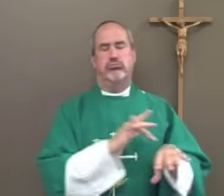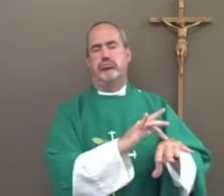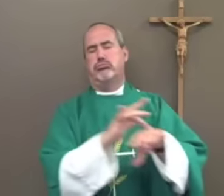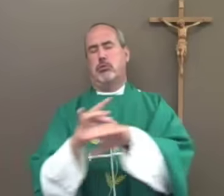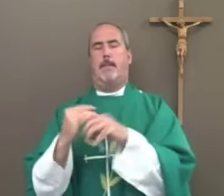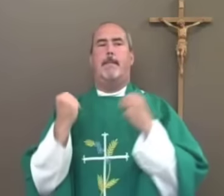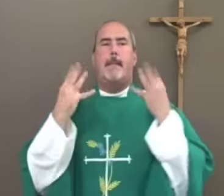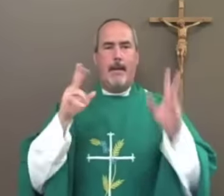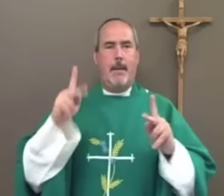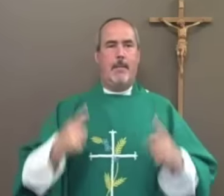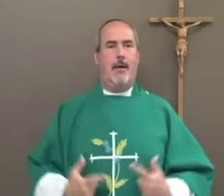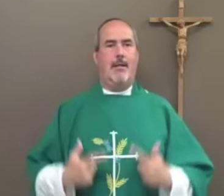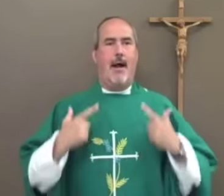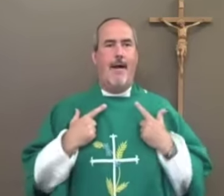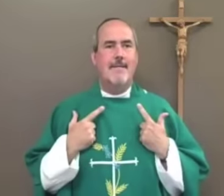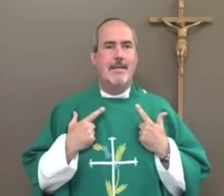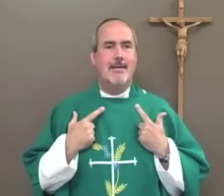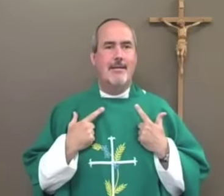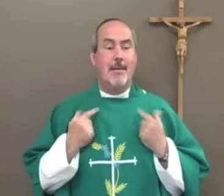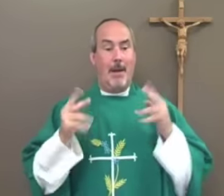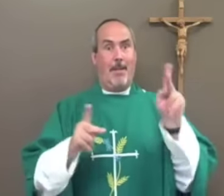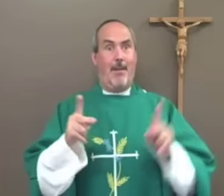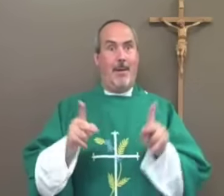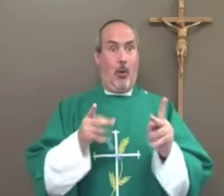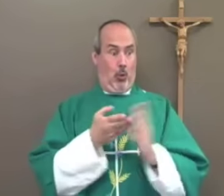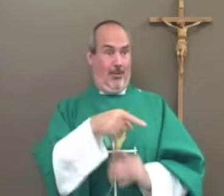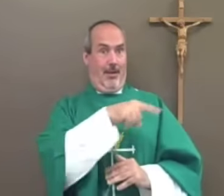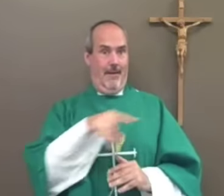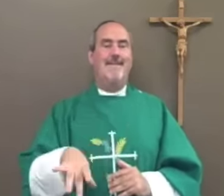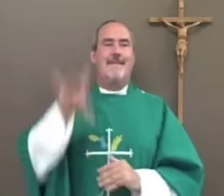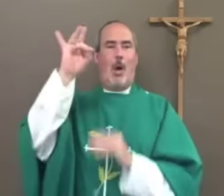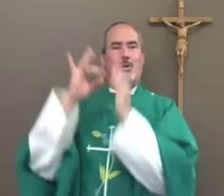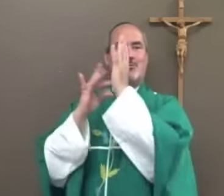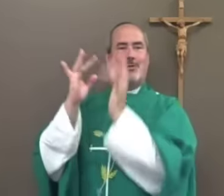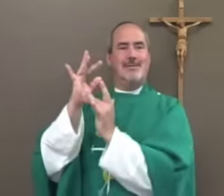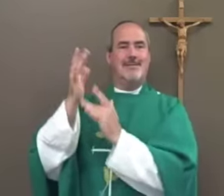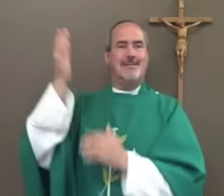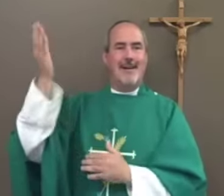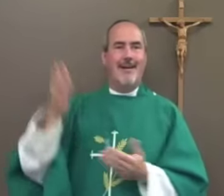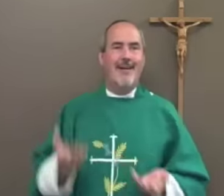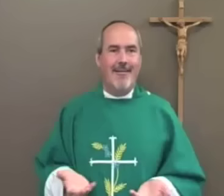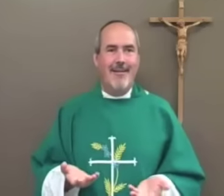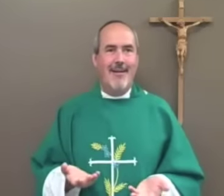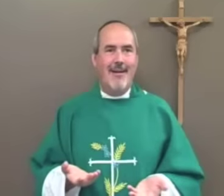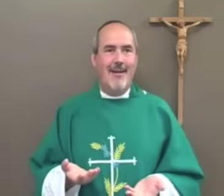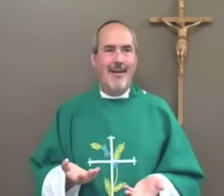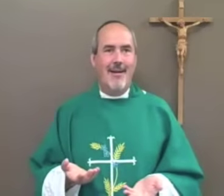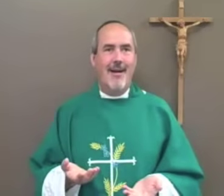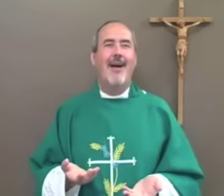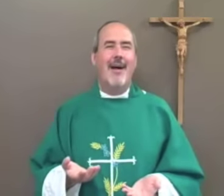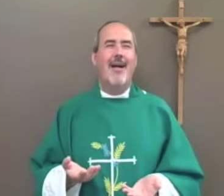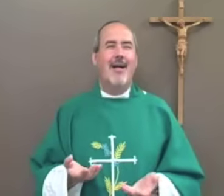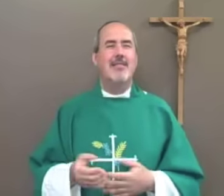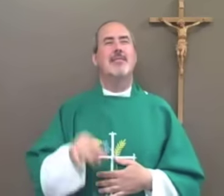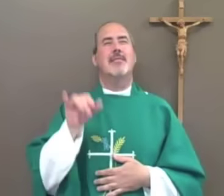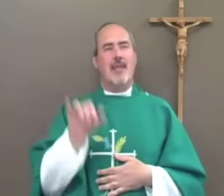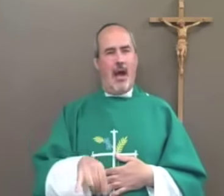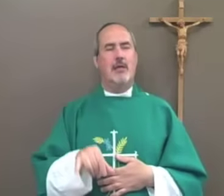after them. But they still managed to preach and touch many people's lives. And through that, many people found Jesus.